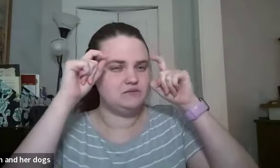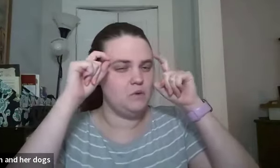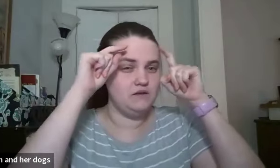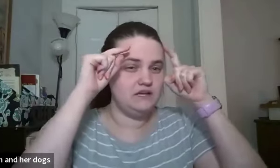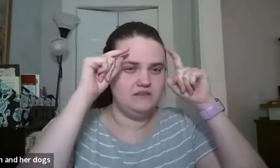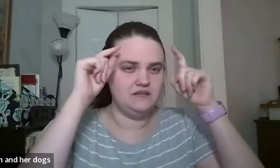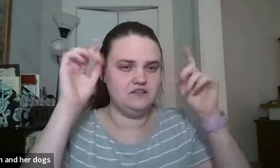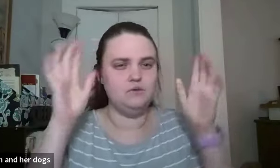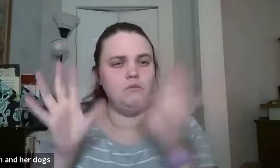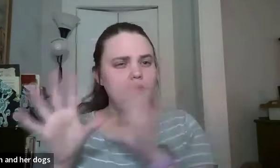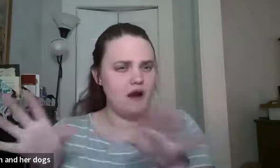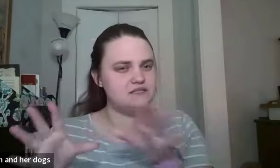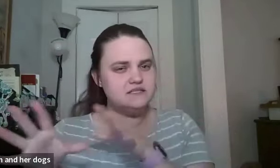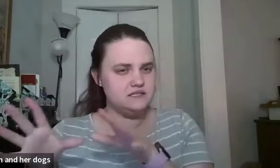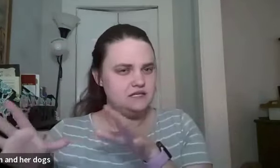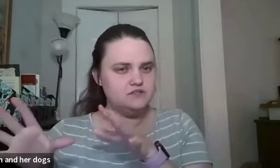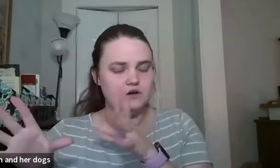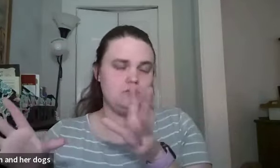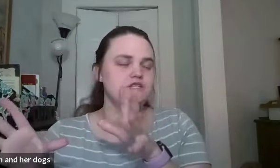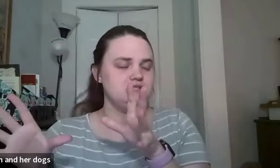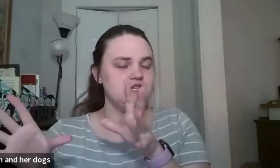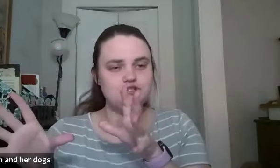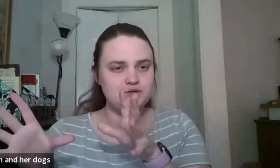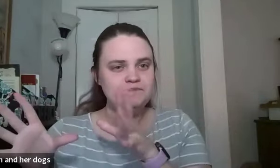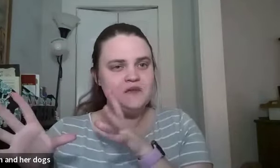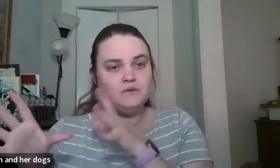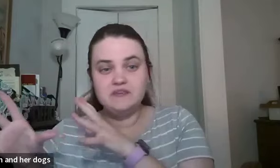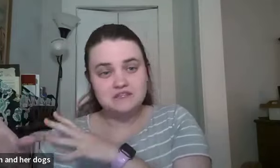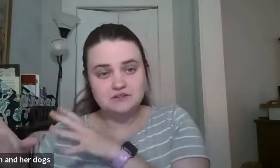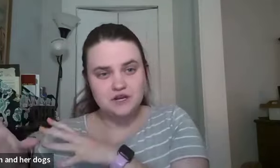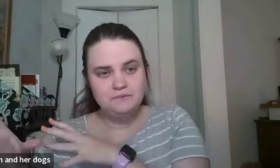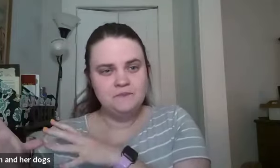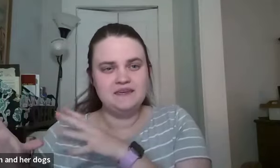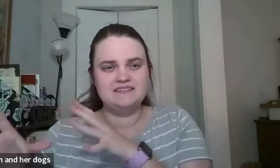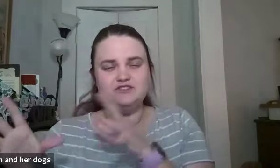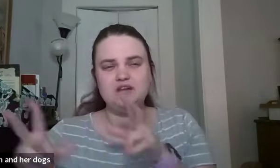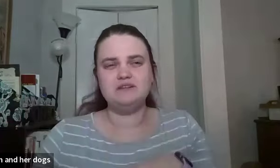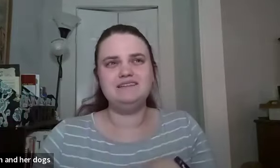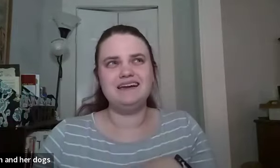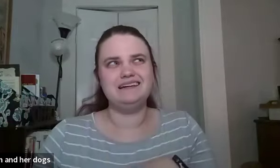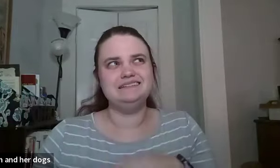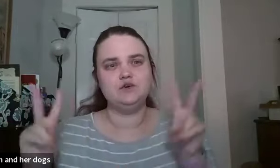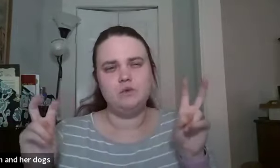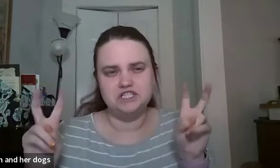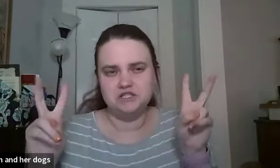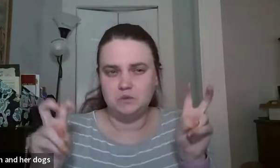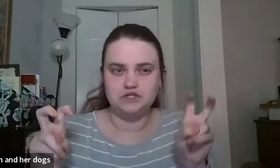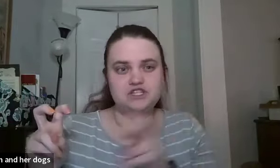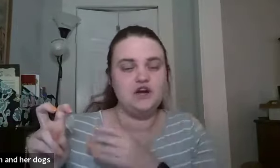one little key thing to do. We'll practice a sentence or a question or two with a yes or no, since there's not really like question words to go